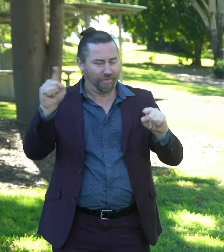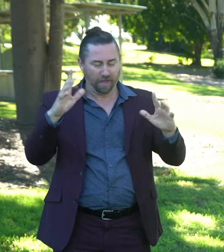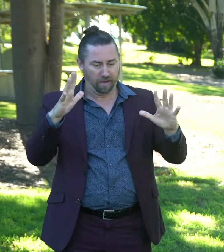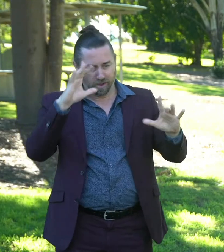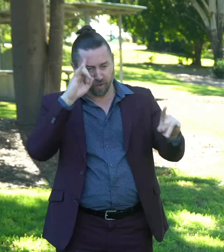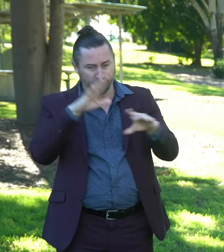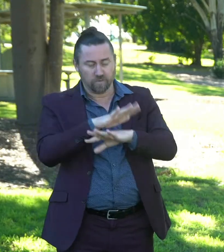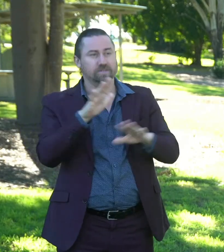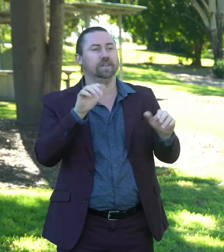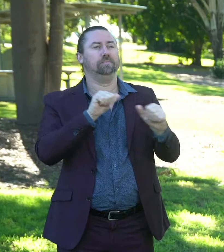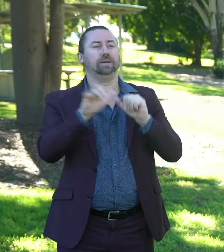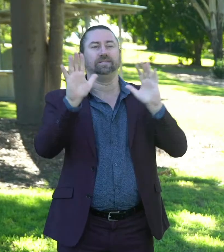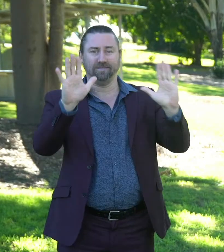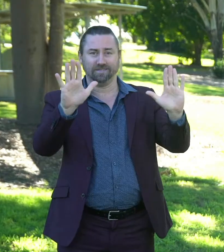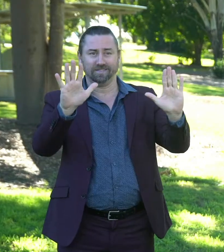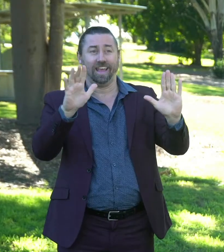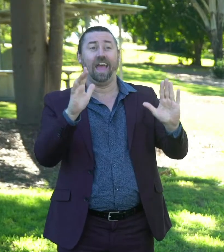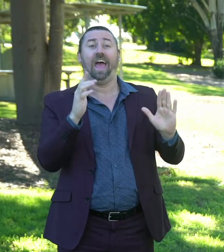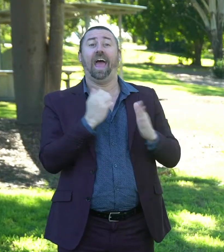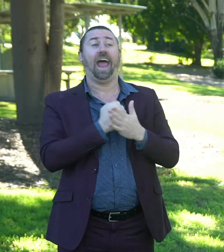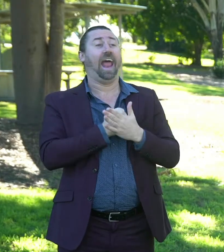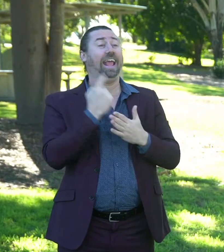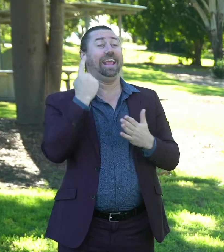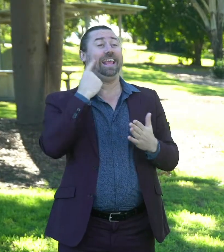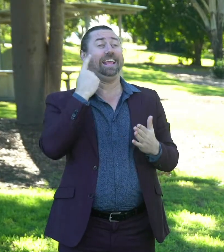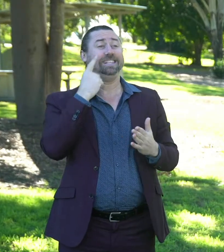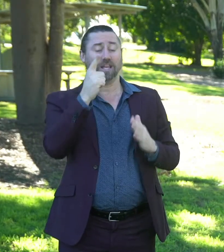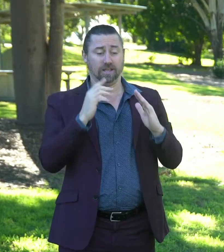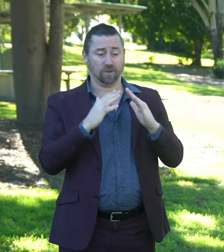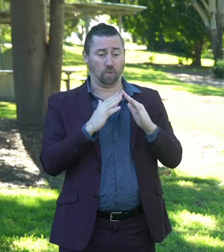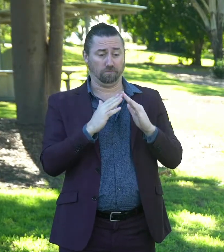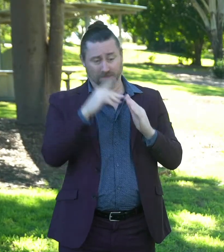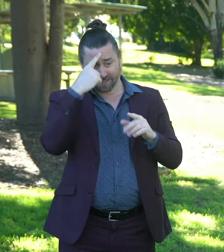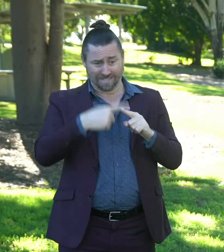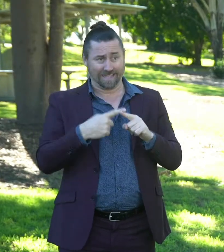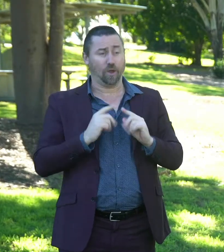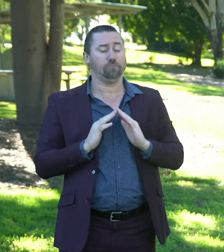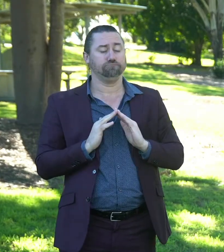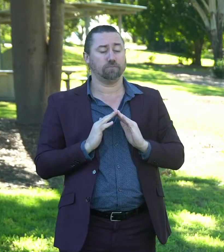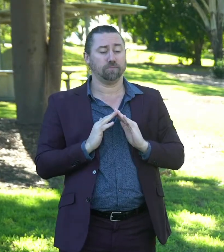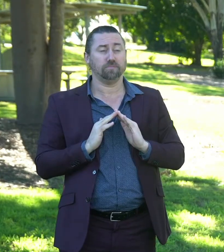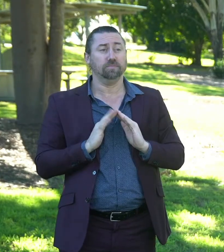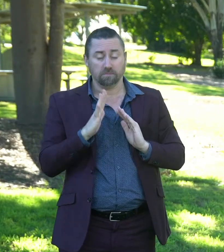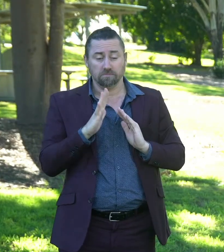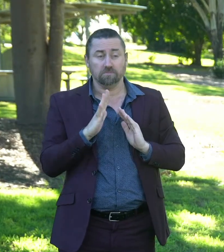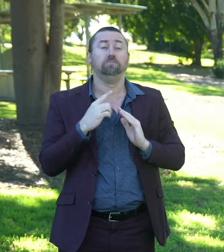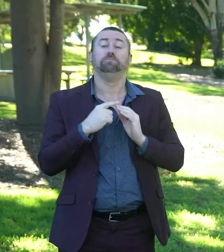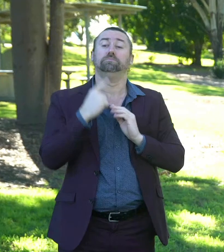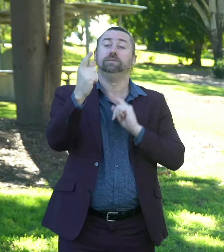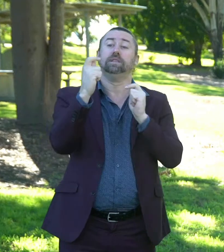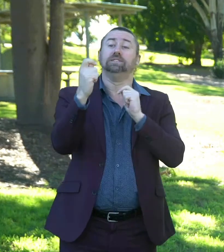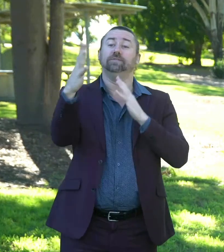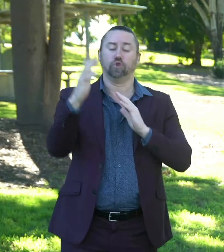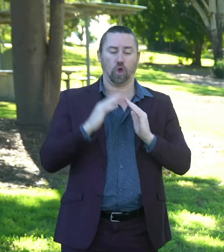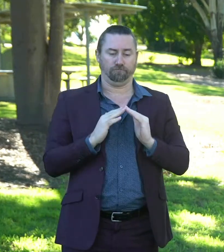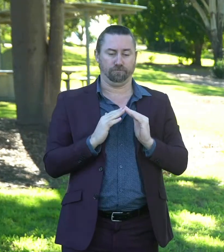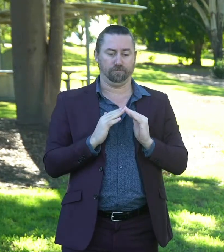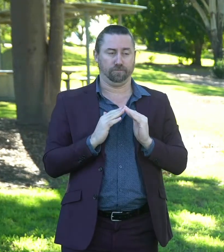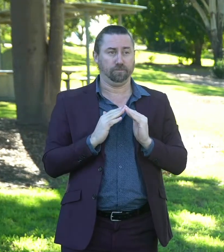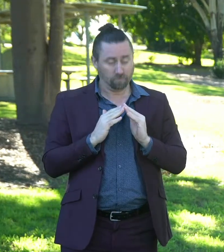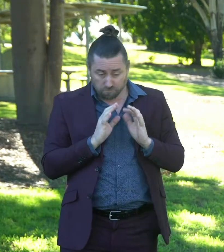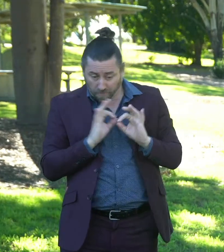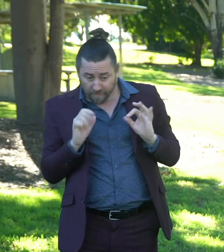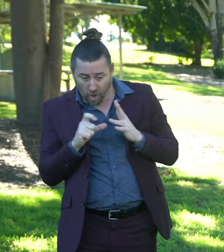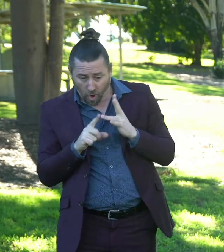that first statement, just if you're sick, stay home, get tested till you get that, and isolate till you get